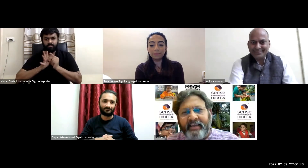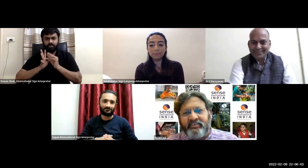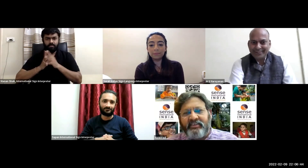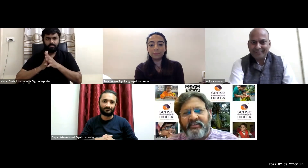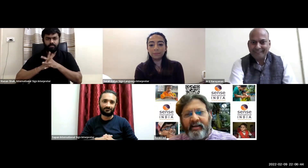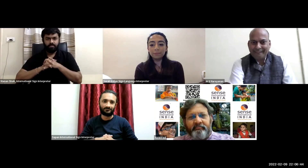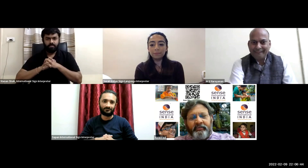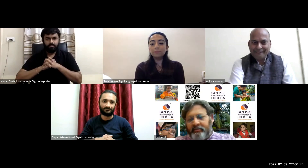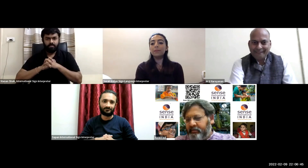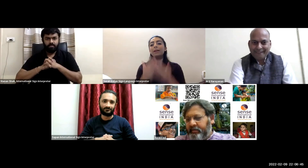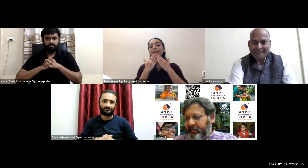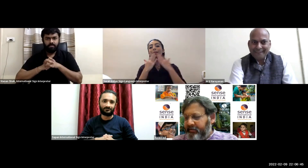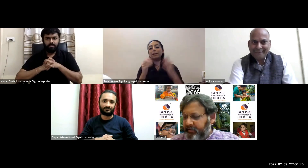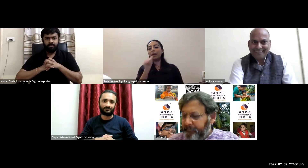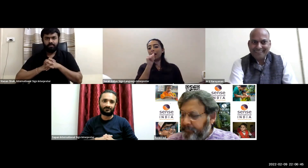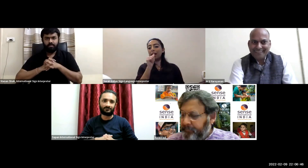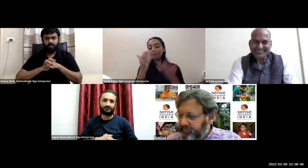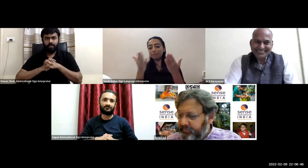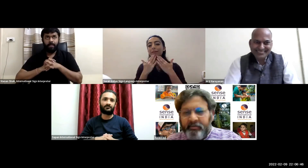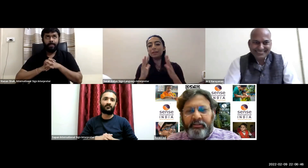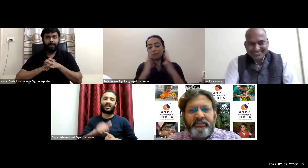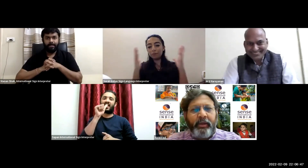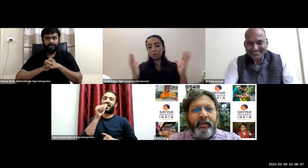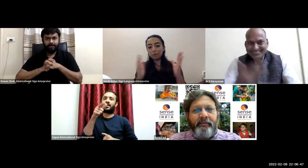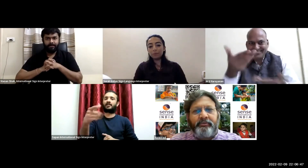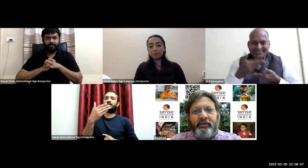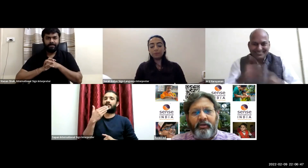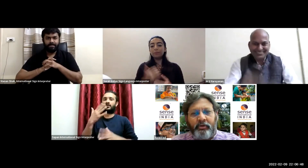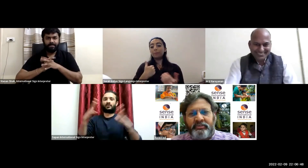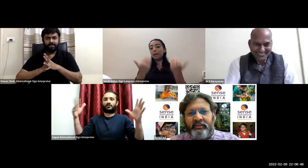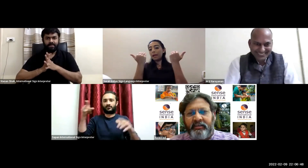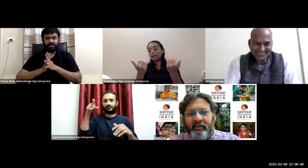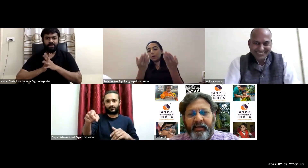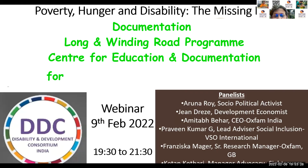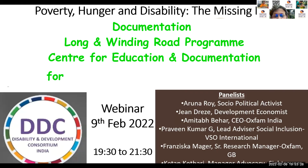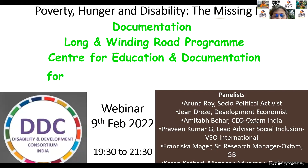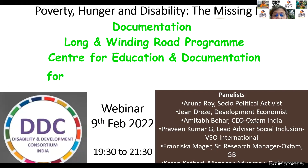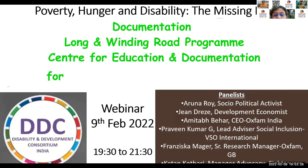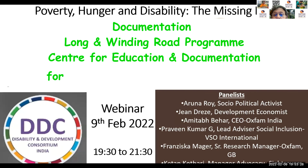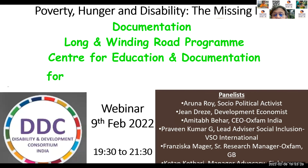Thanks, Narayanan. And with this, we come to the close.